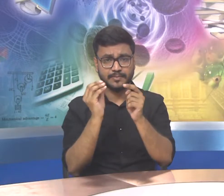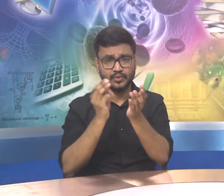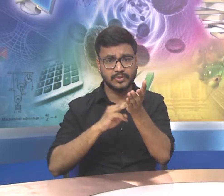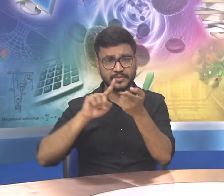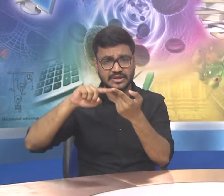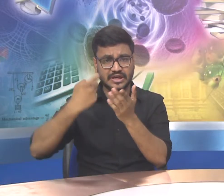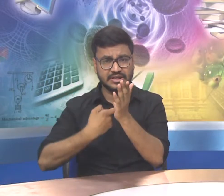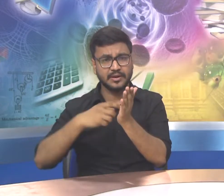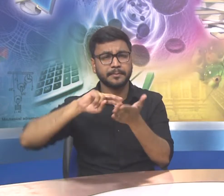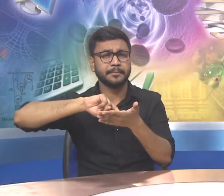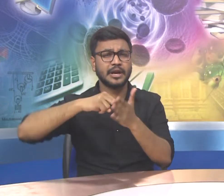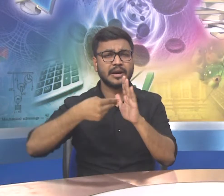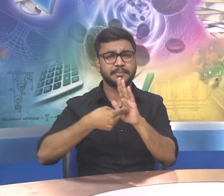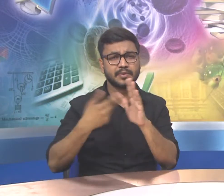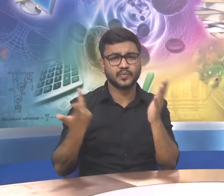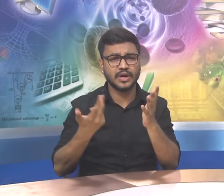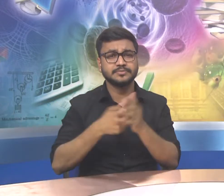First is customer.